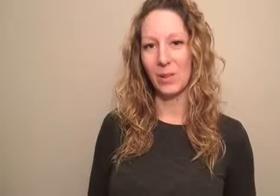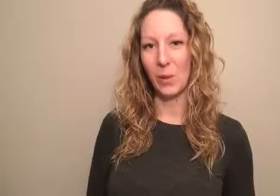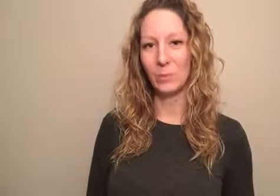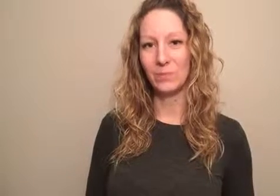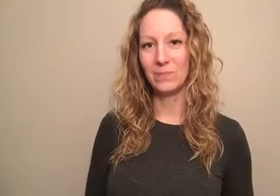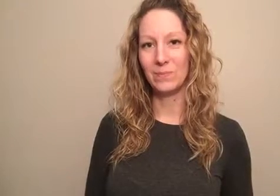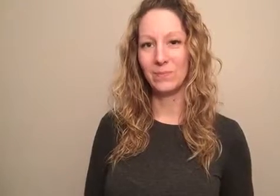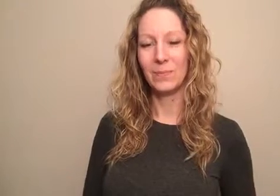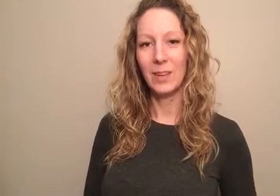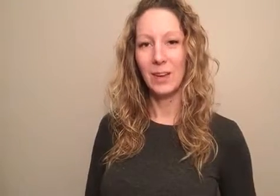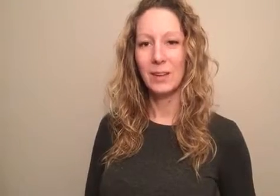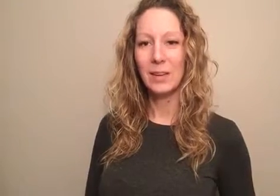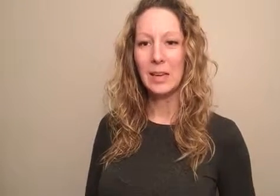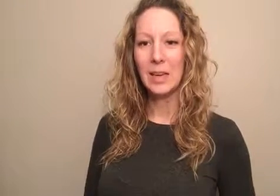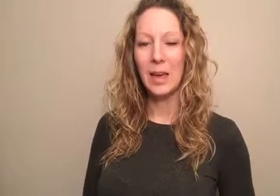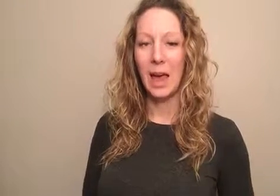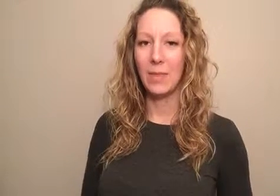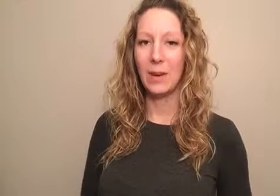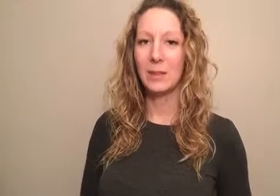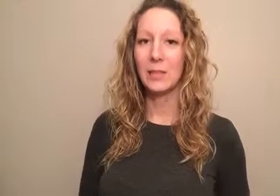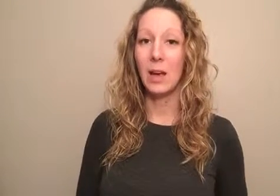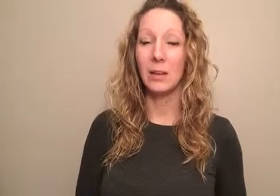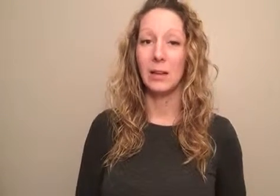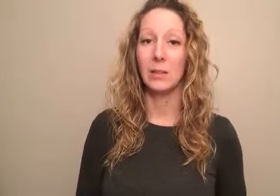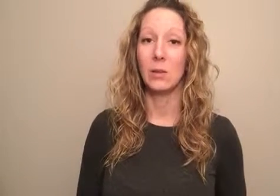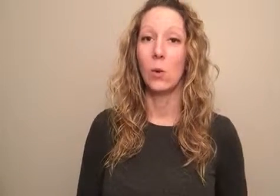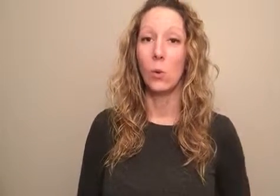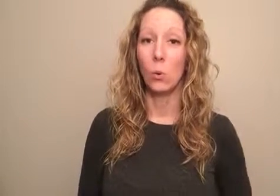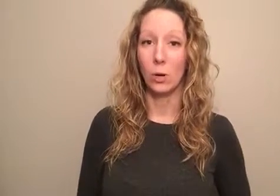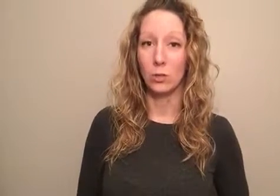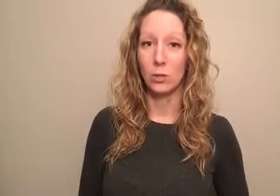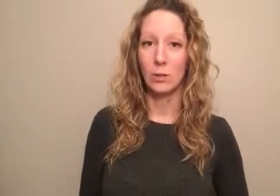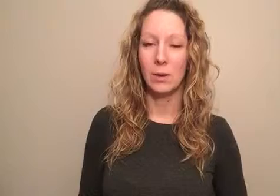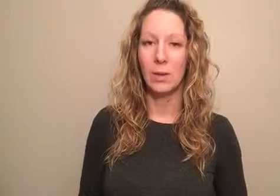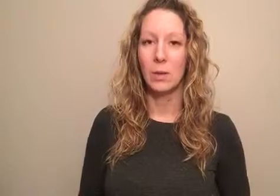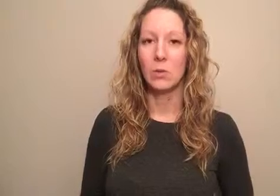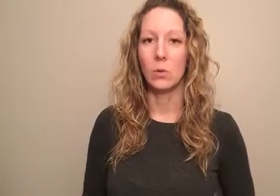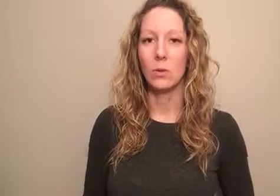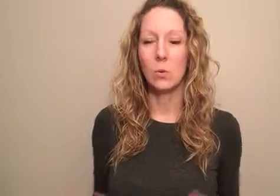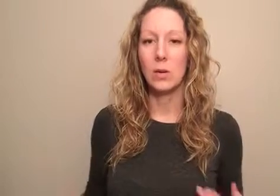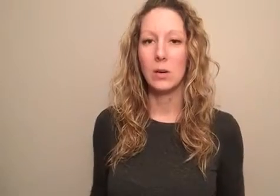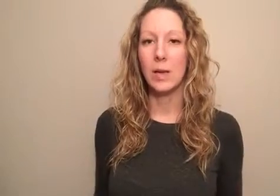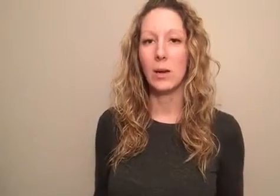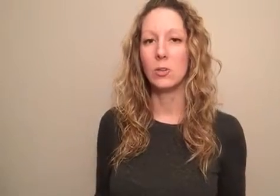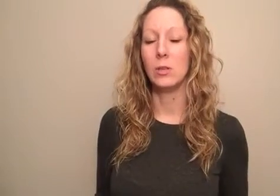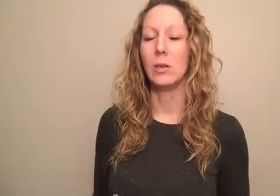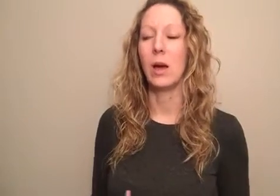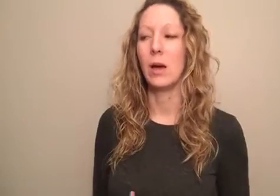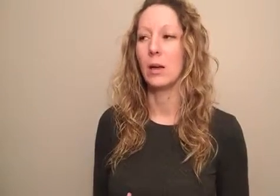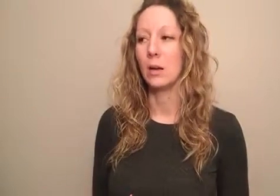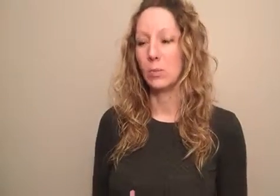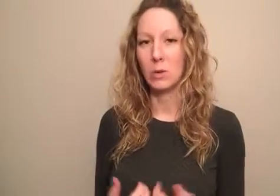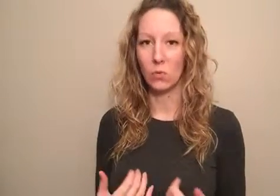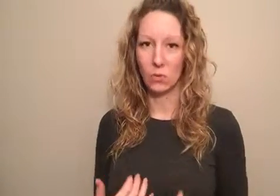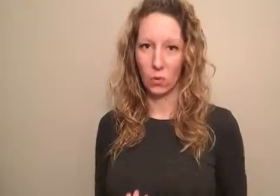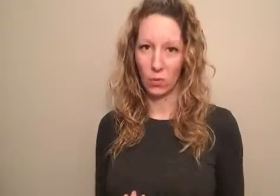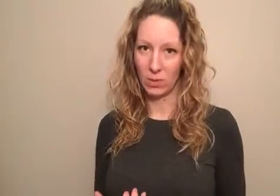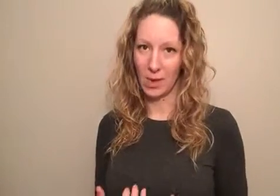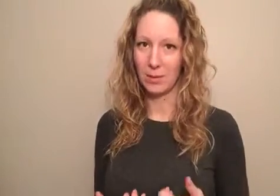yellow. Okay, and the next sign is orange. So this one here is actually, it can be used for 2 different things.